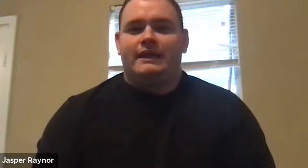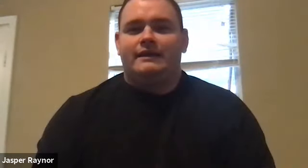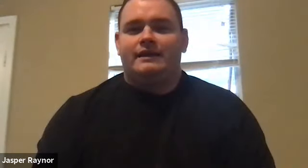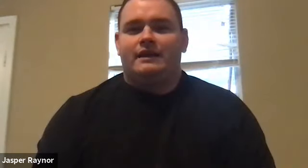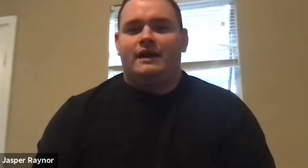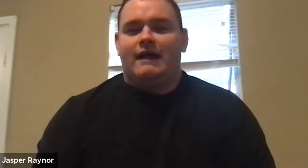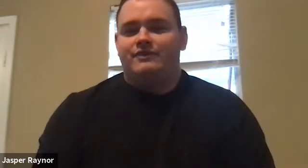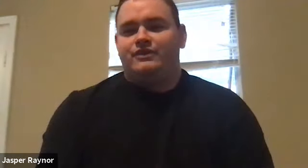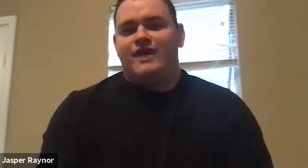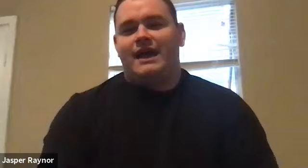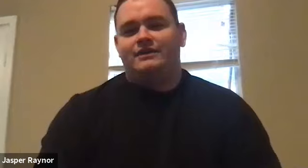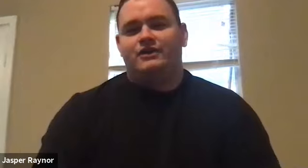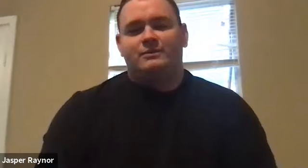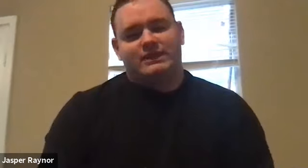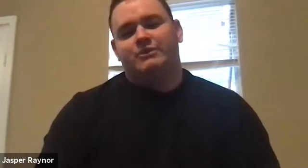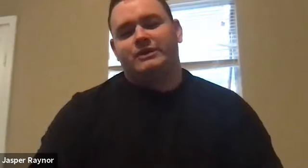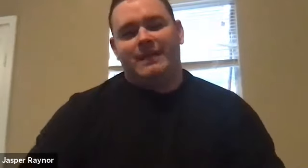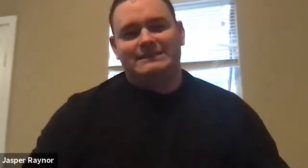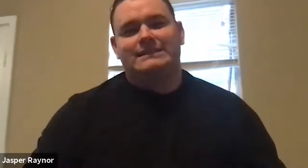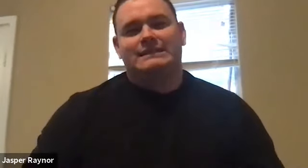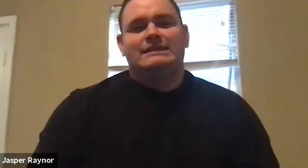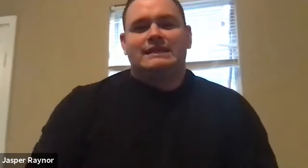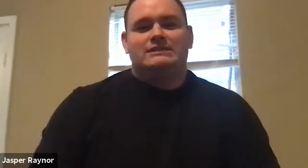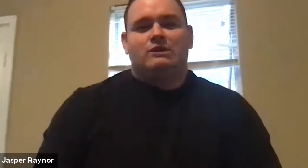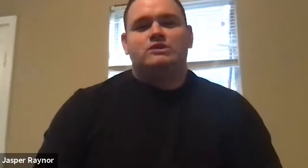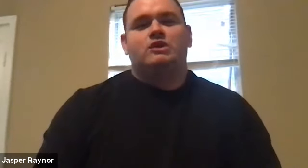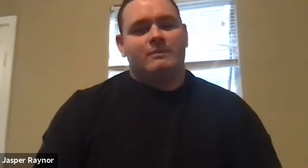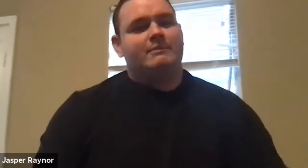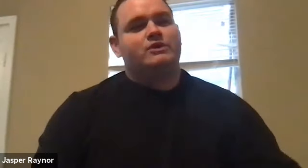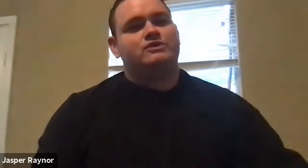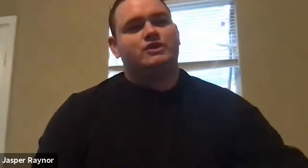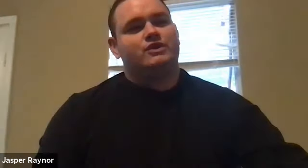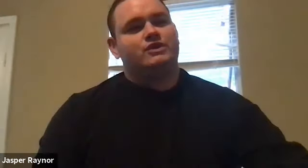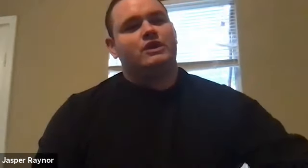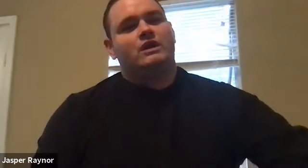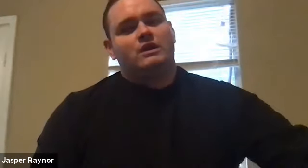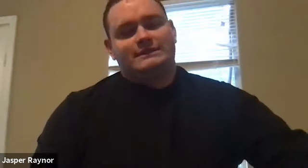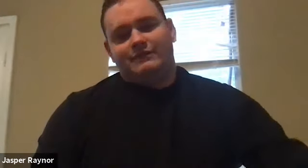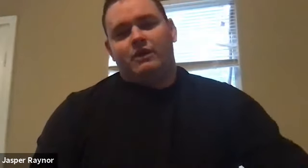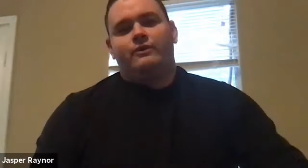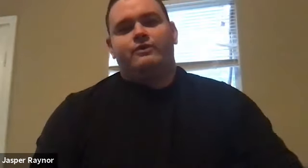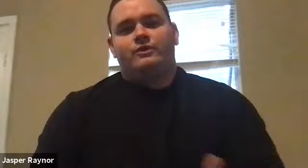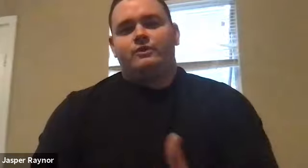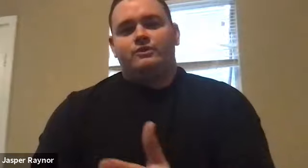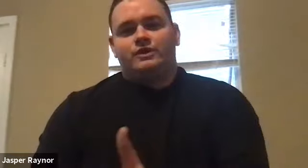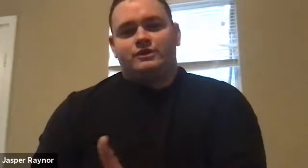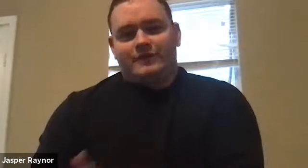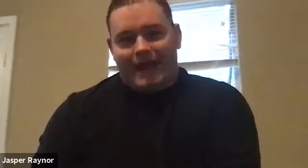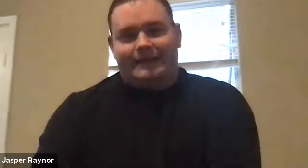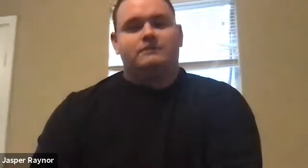And after that, your numbers get pretty basic. As long as you can remember your 0 through your 9,